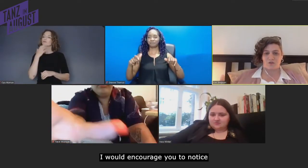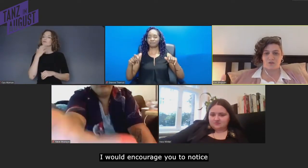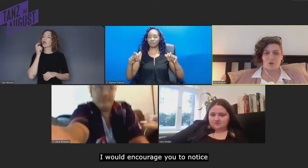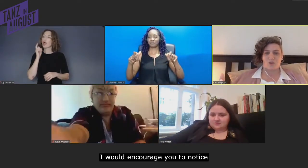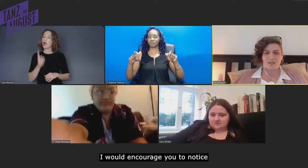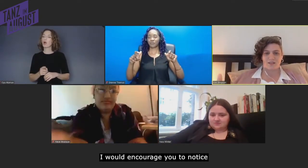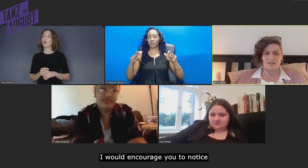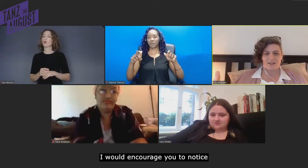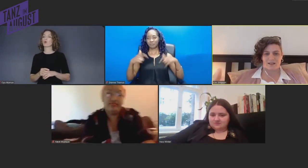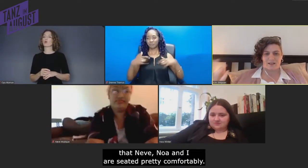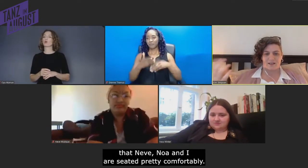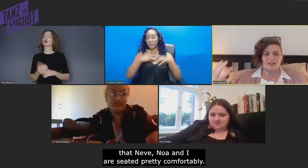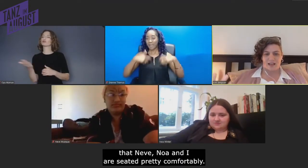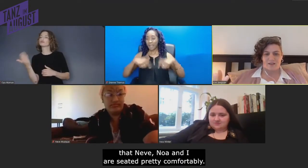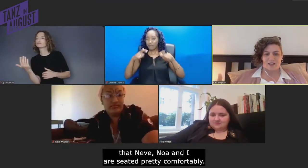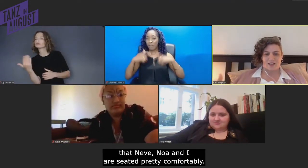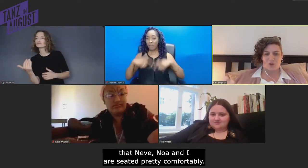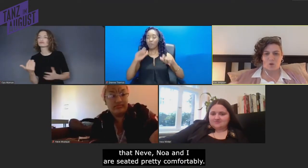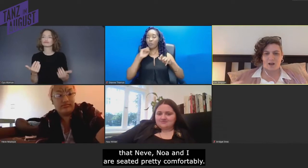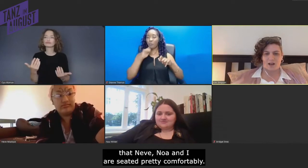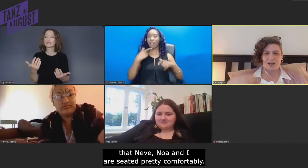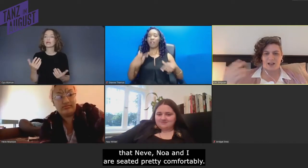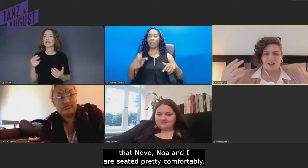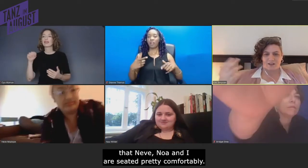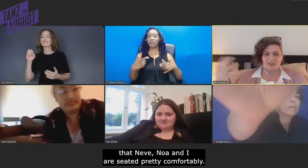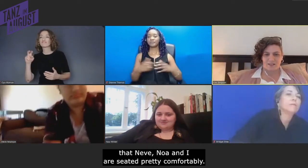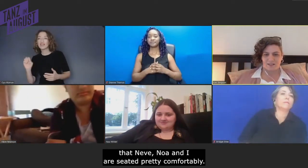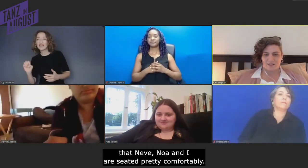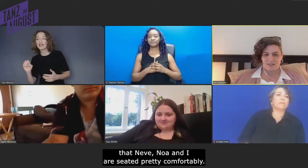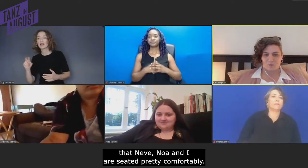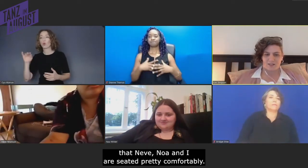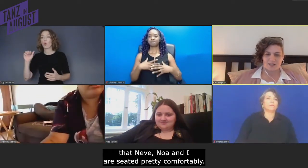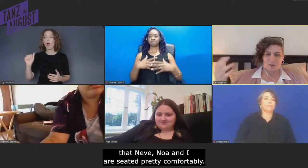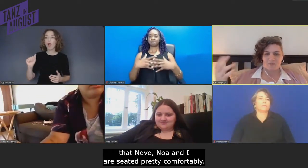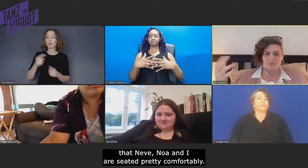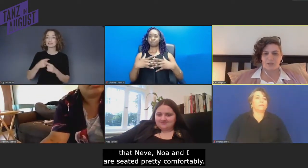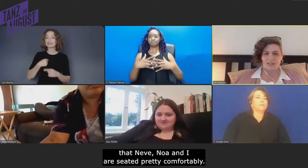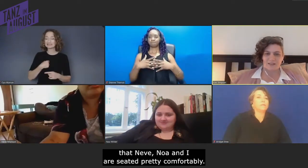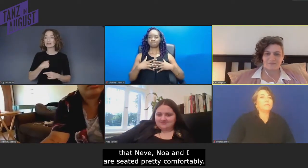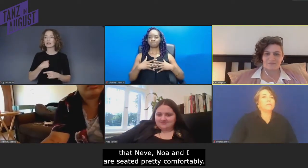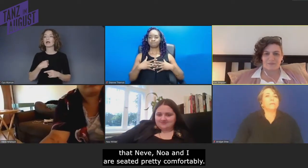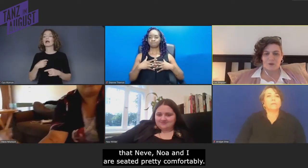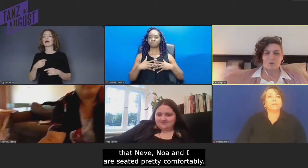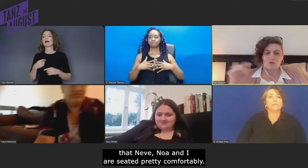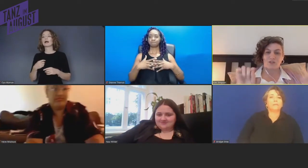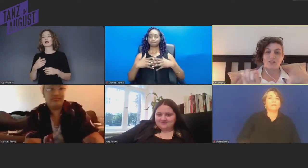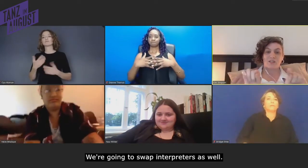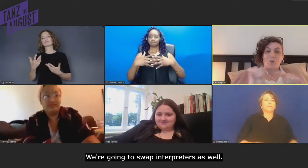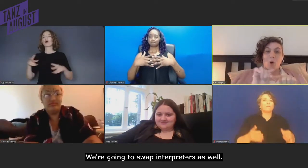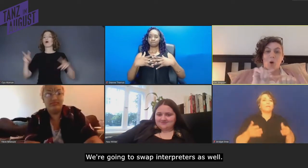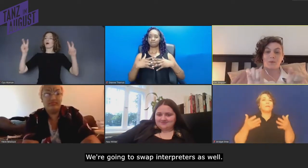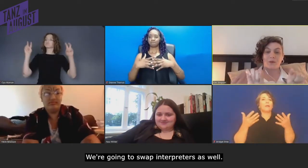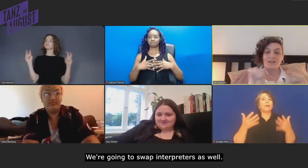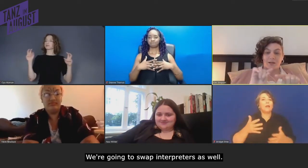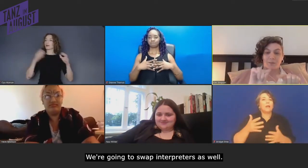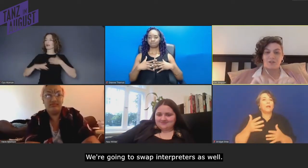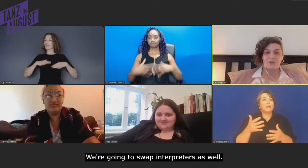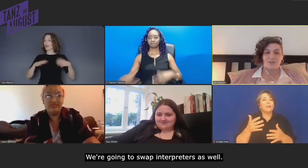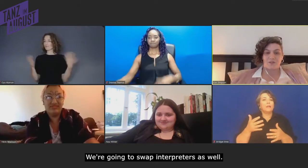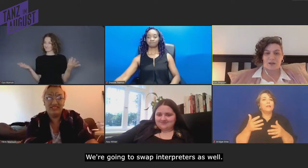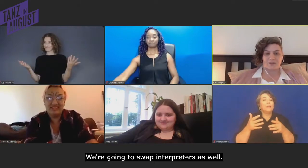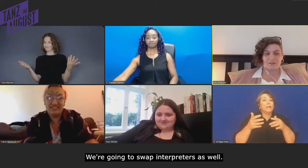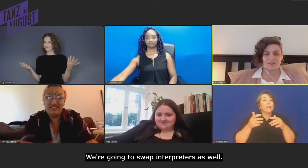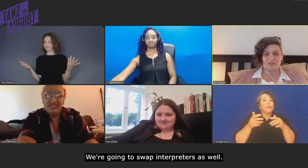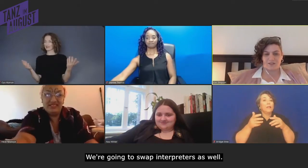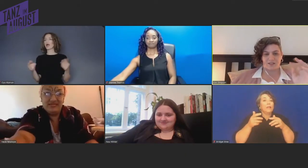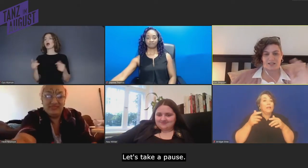to notice that Neve and Noa and I are seated pretty comfortably. We're just going to swap interpreters as